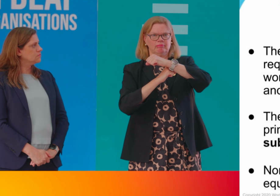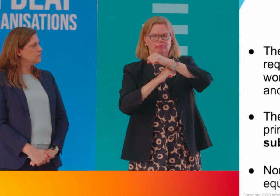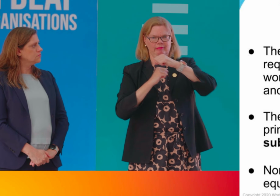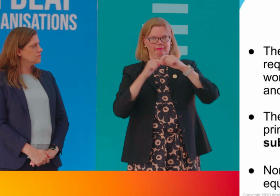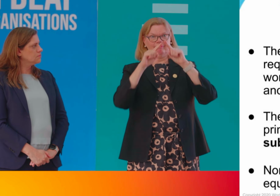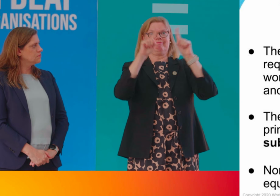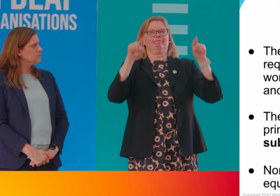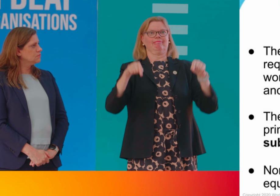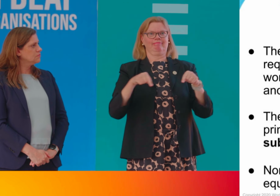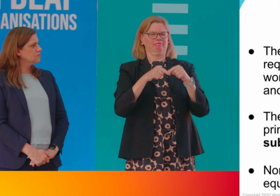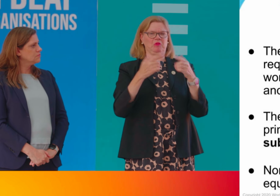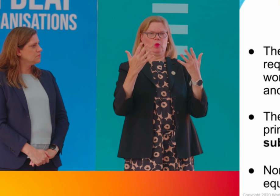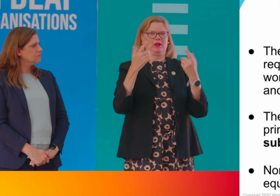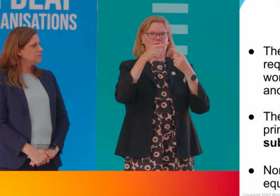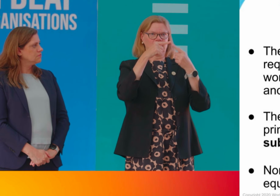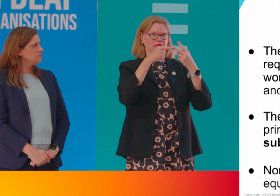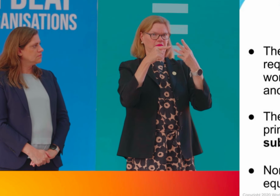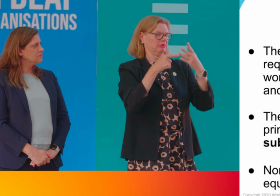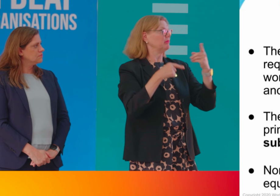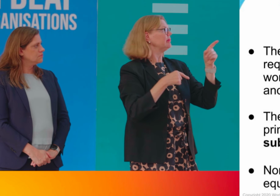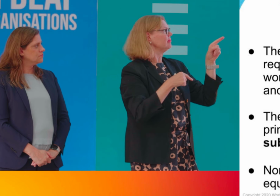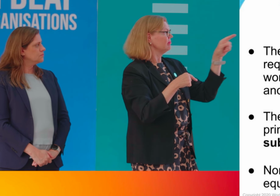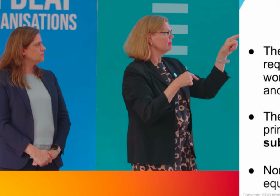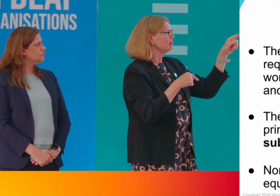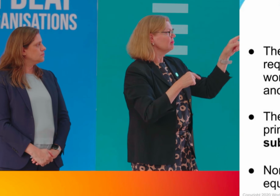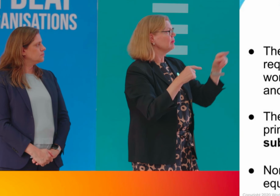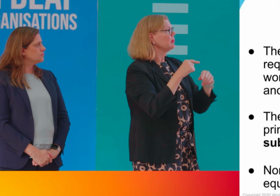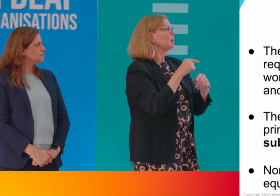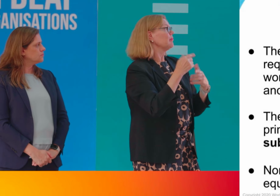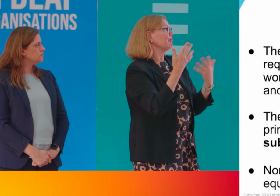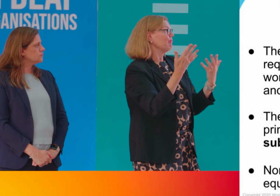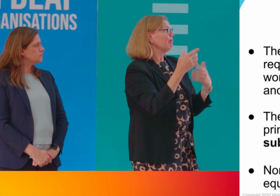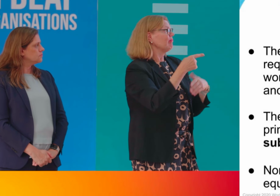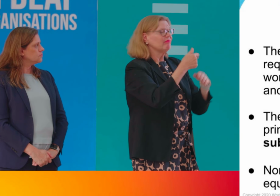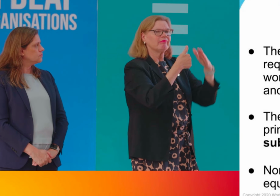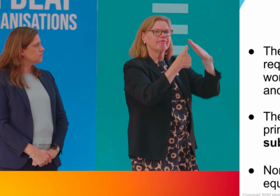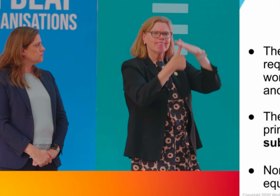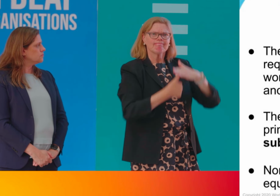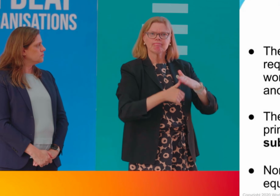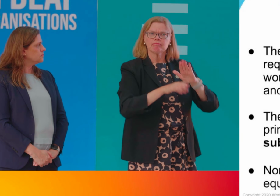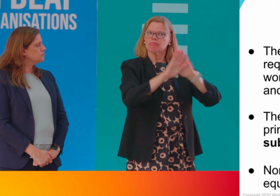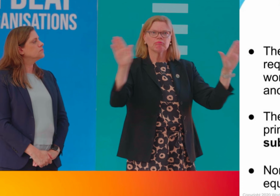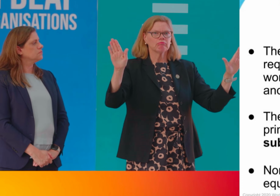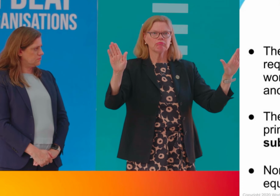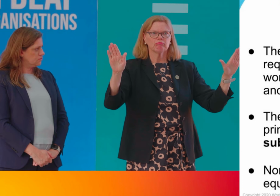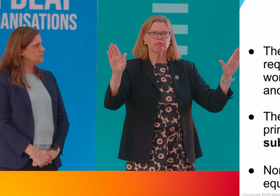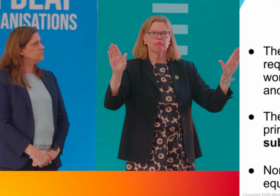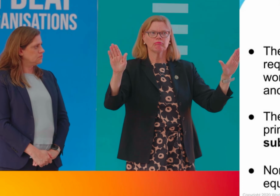The convention is built on three foundational principles, that is,